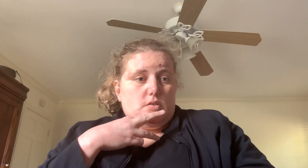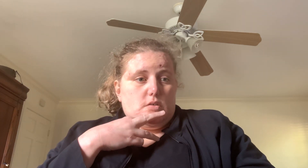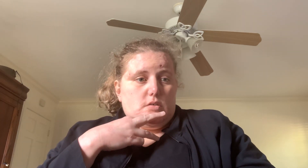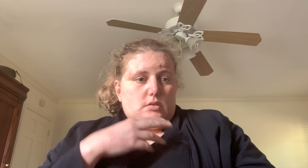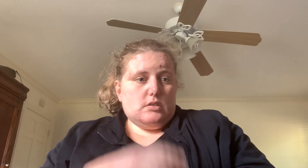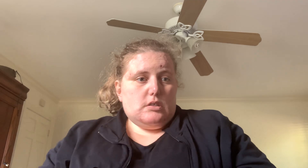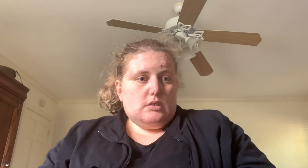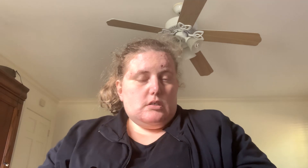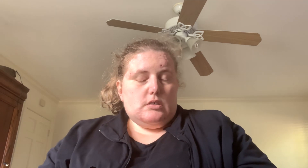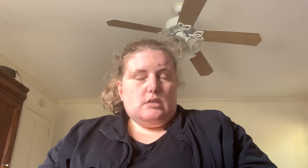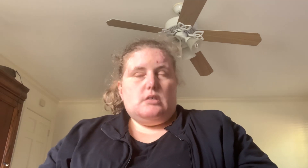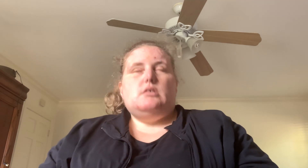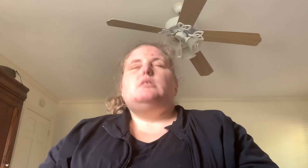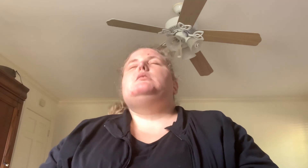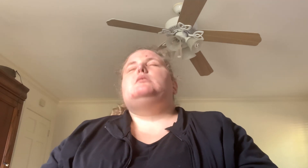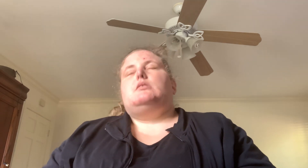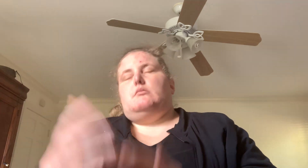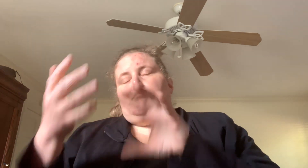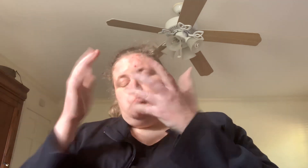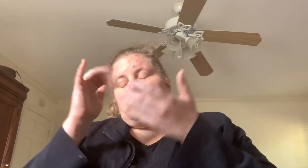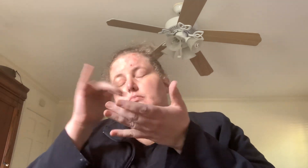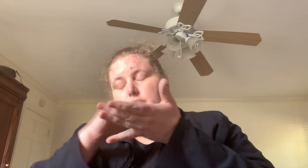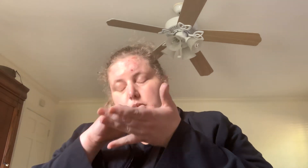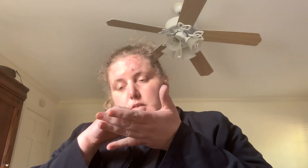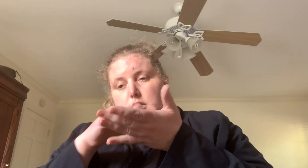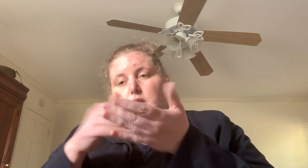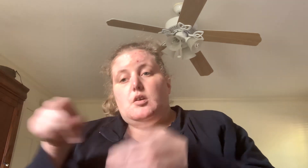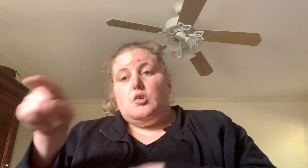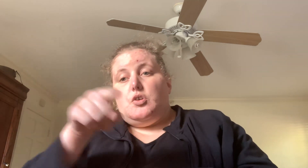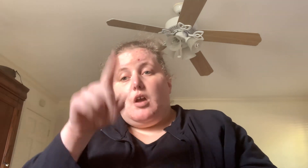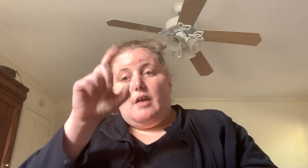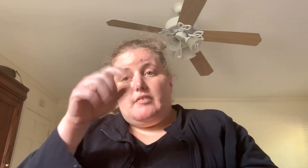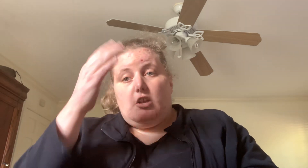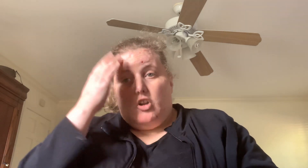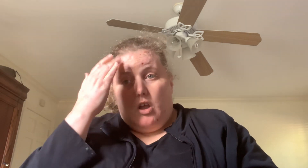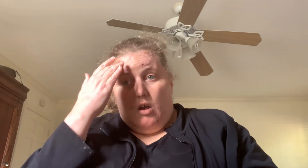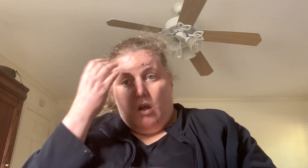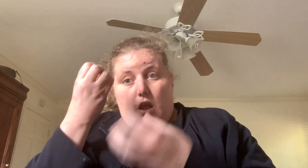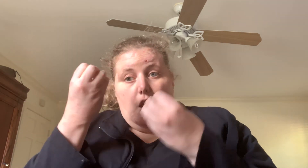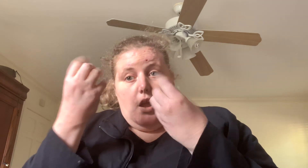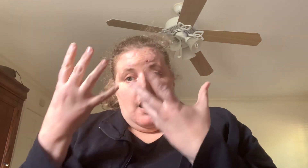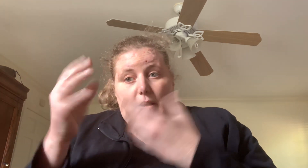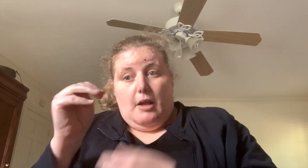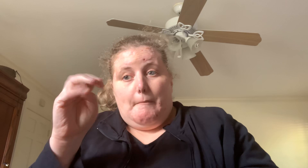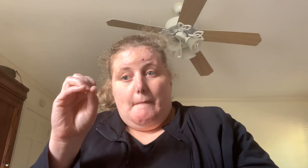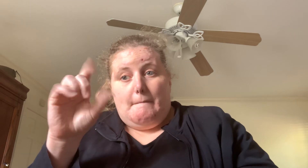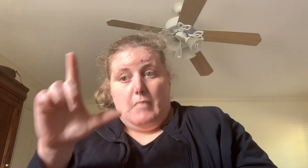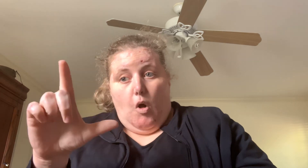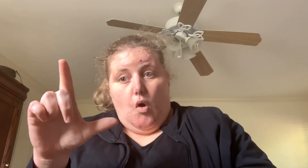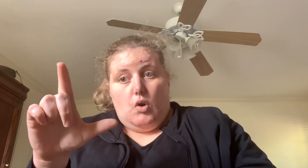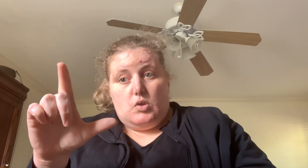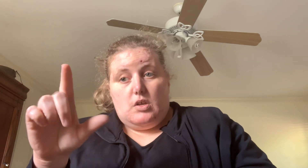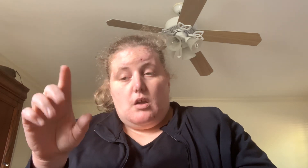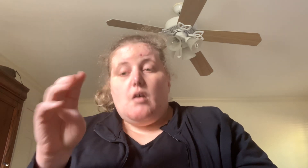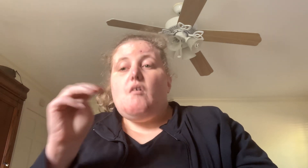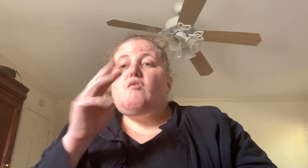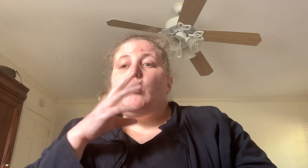misspoke, I'm sorry. You have to first know how many moles of water this many moles of oxygen will give